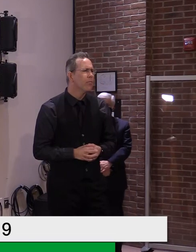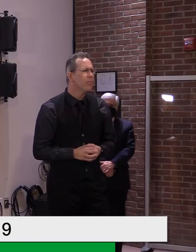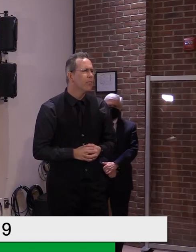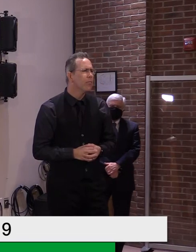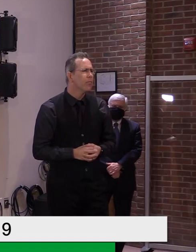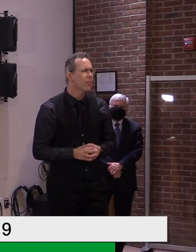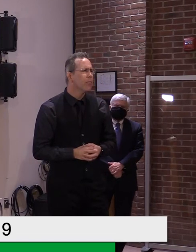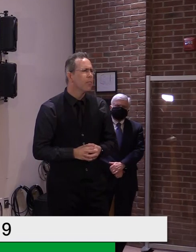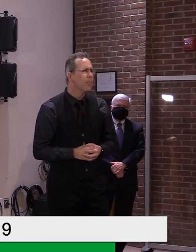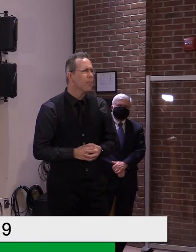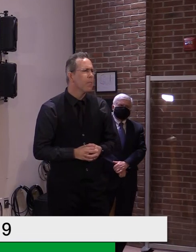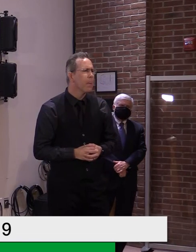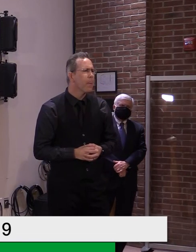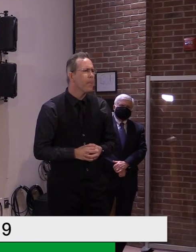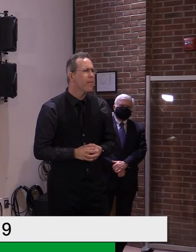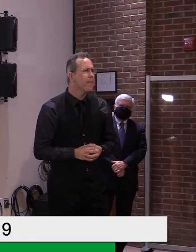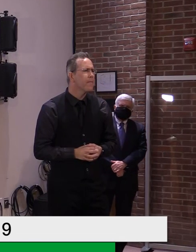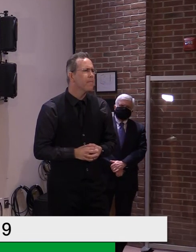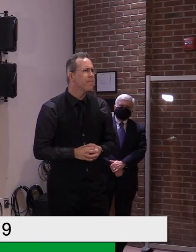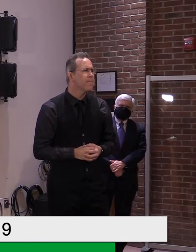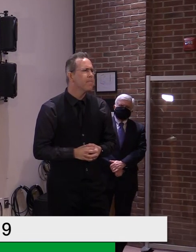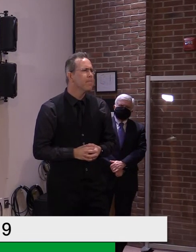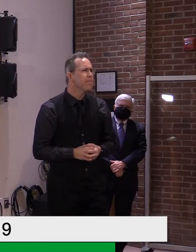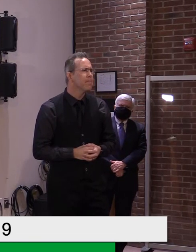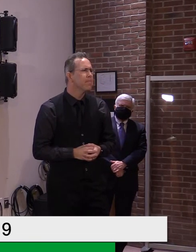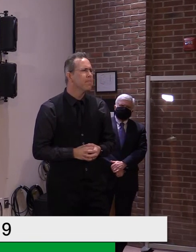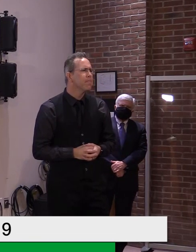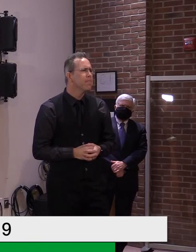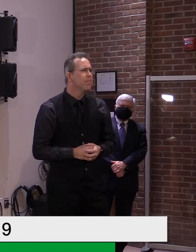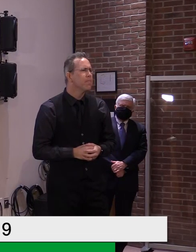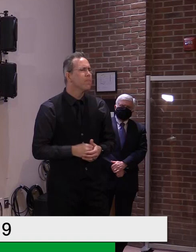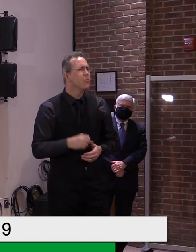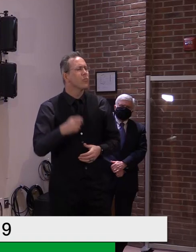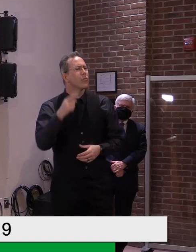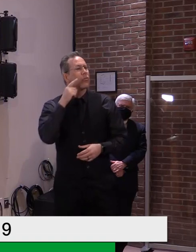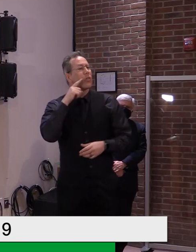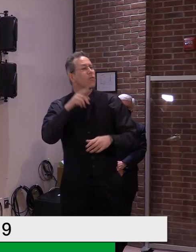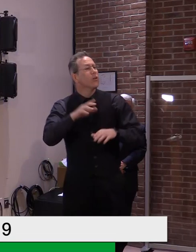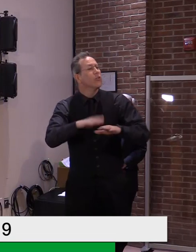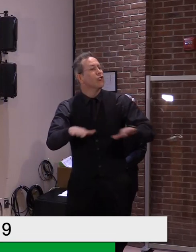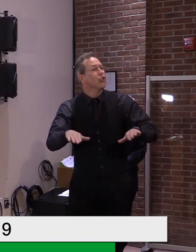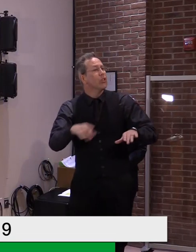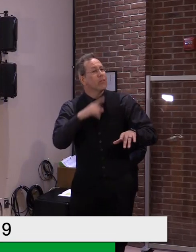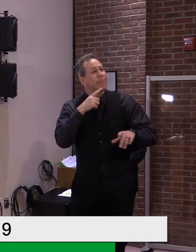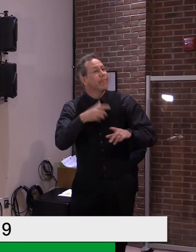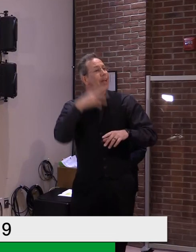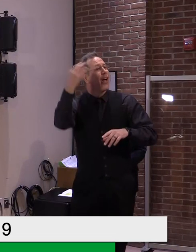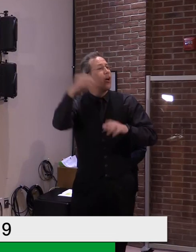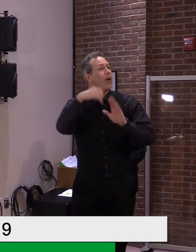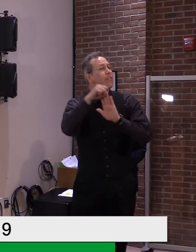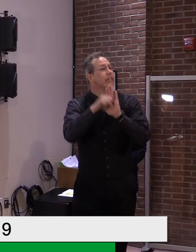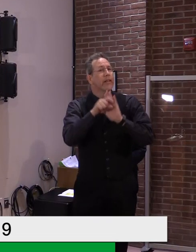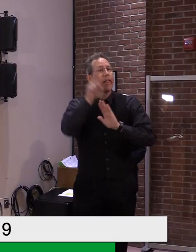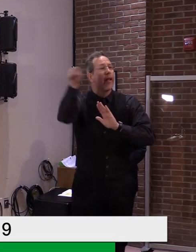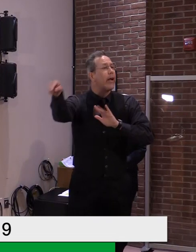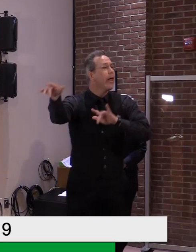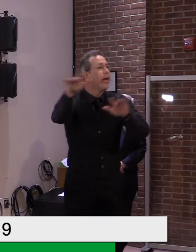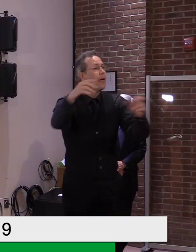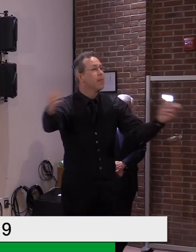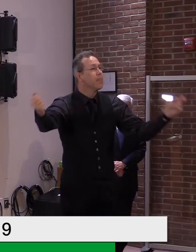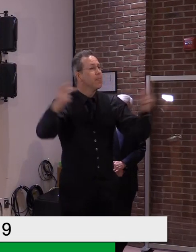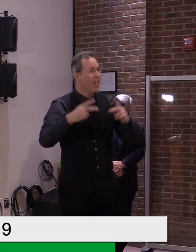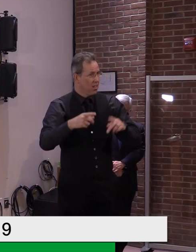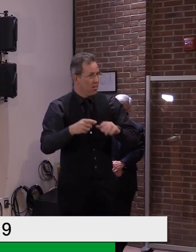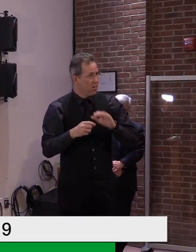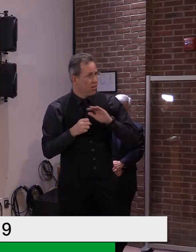like Massachusetts consider children under 10 to have the same vaccine status as their parents. Since children currently can't get vaccines, would